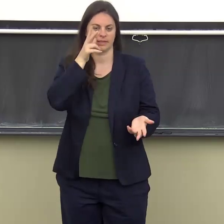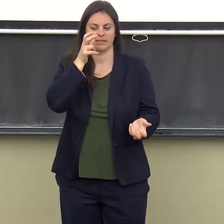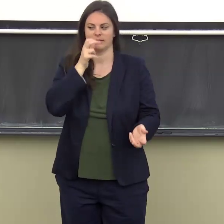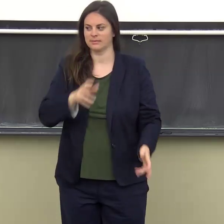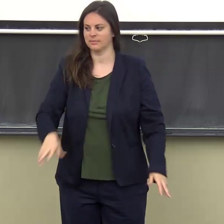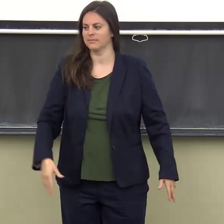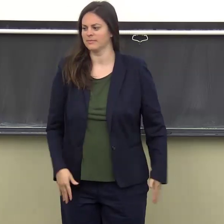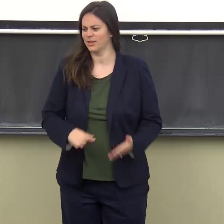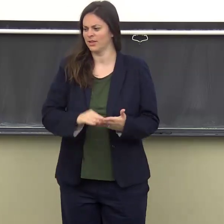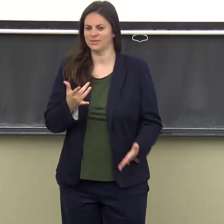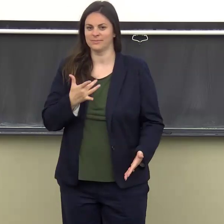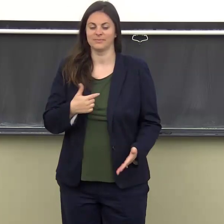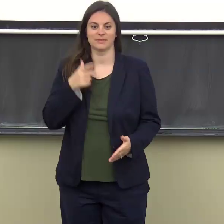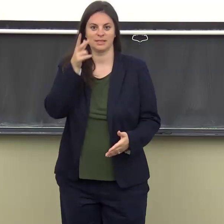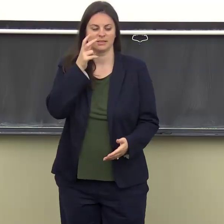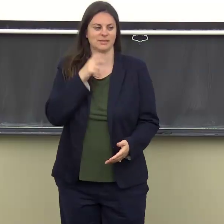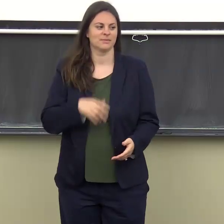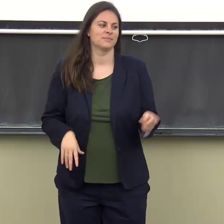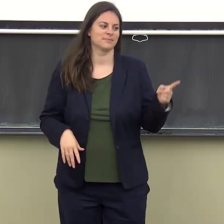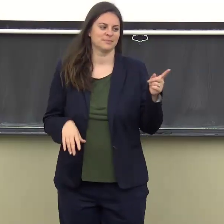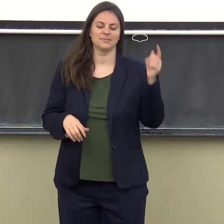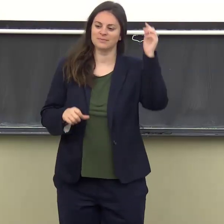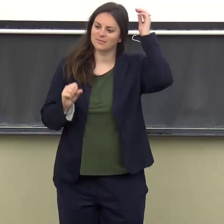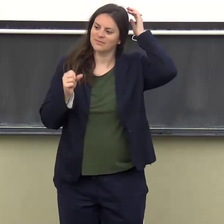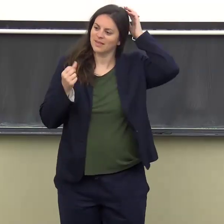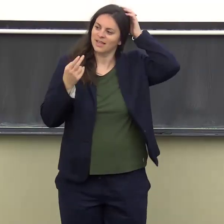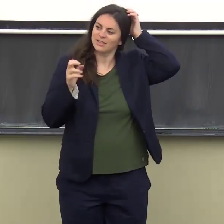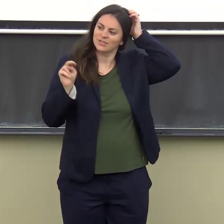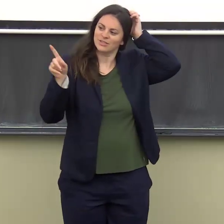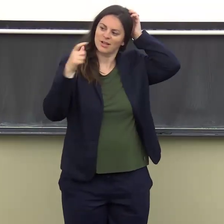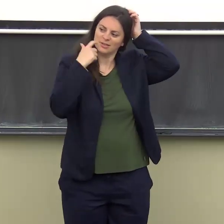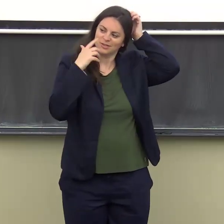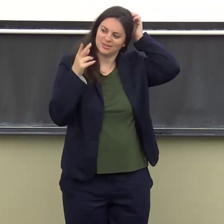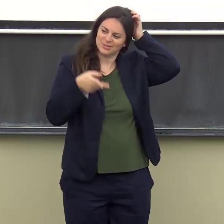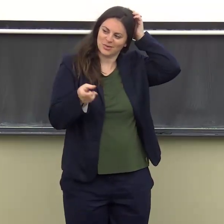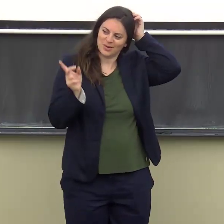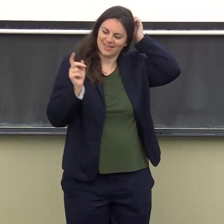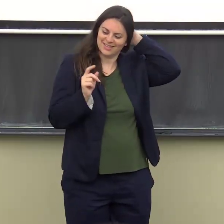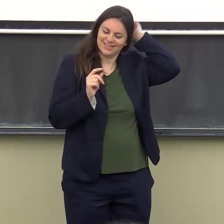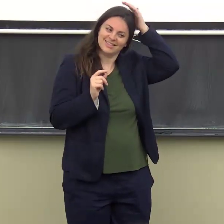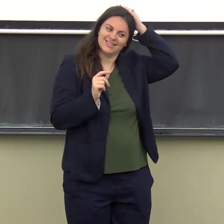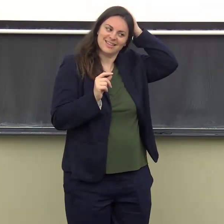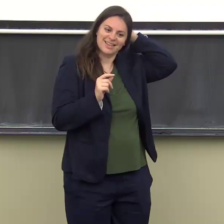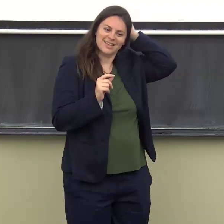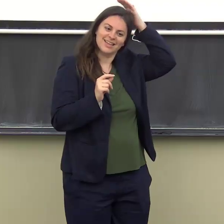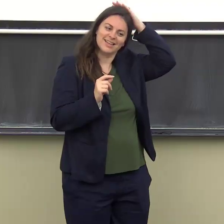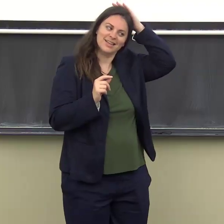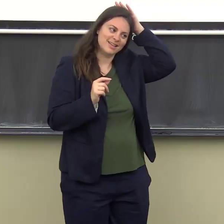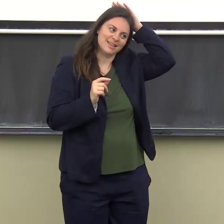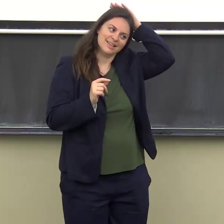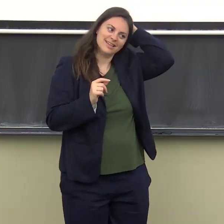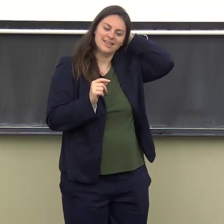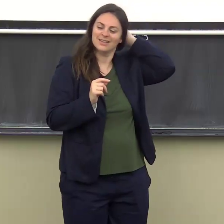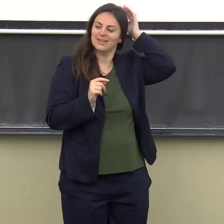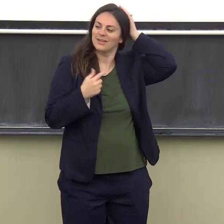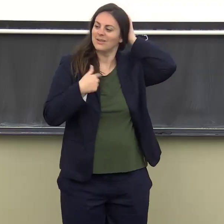Yeah, actually Sharon was, Sharon was part, and Sharon just joined us. We've been talking about meaningful resistance,